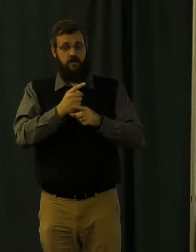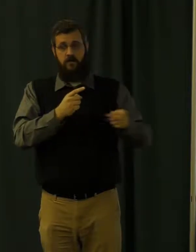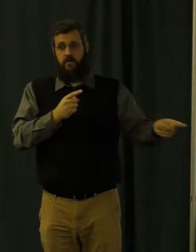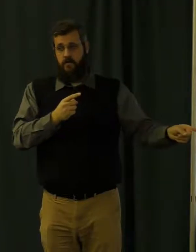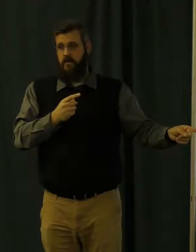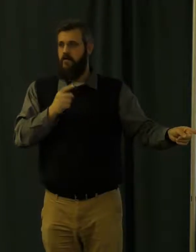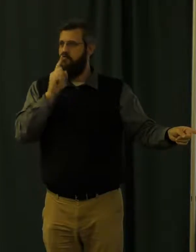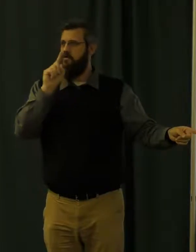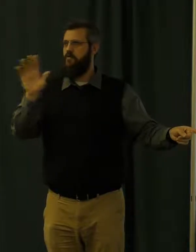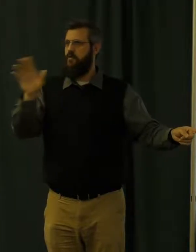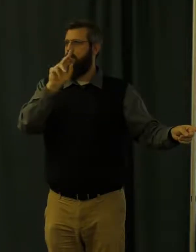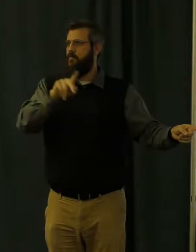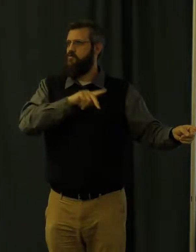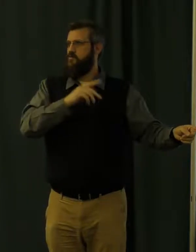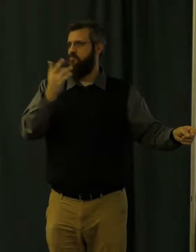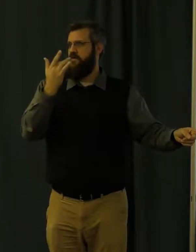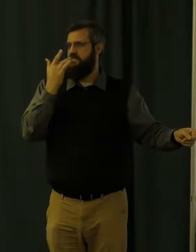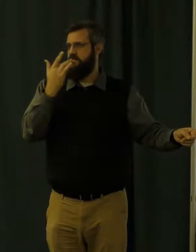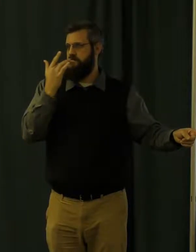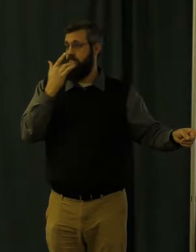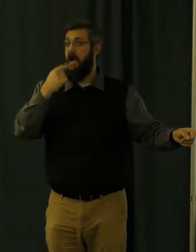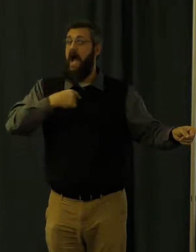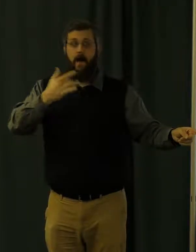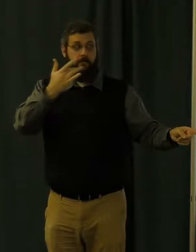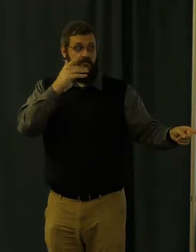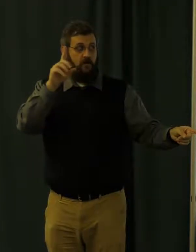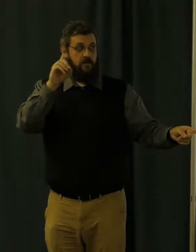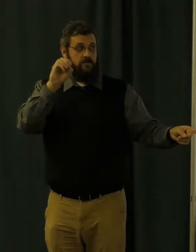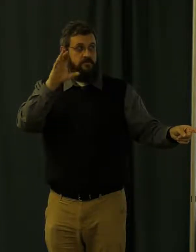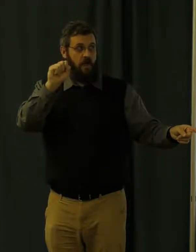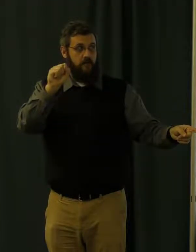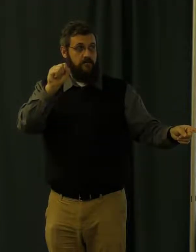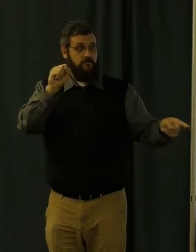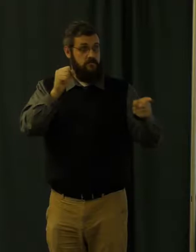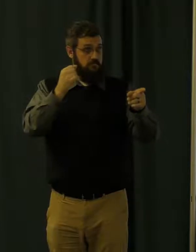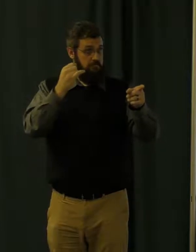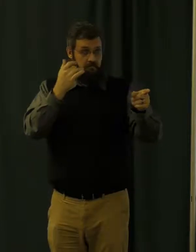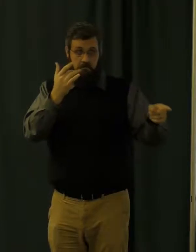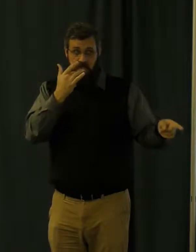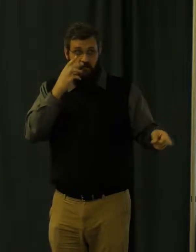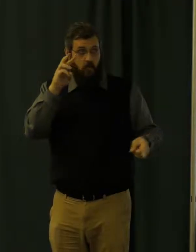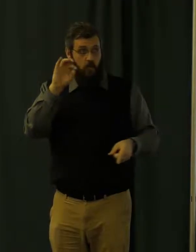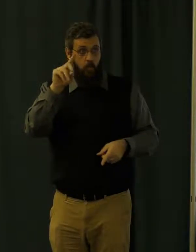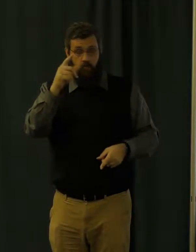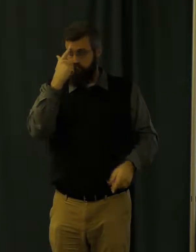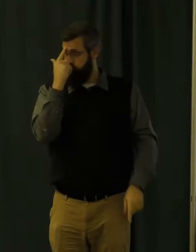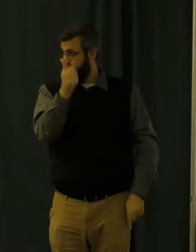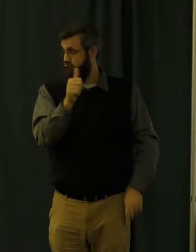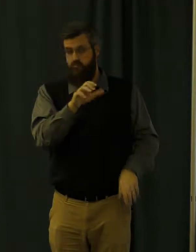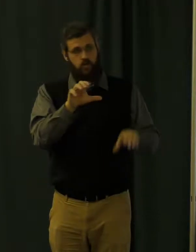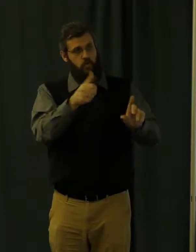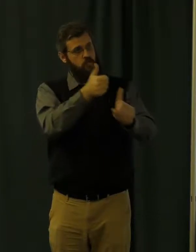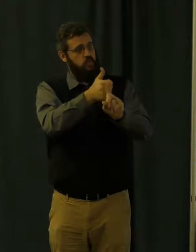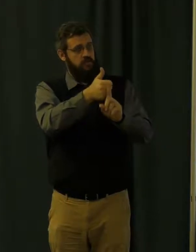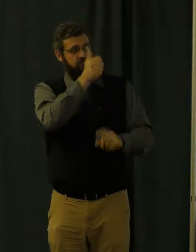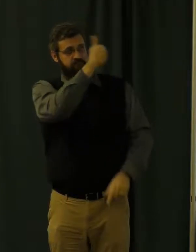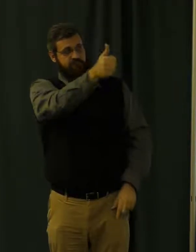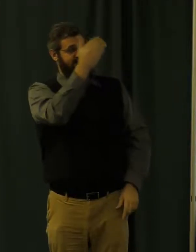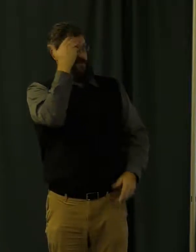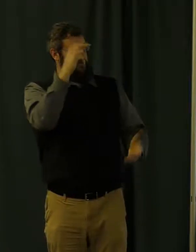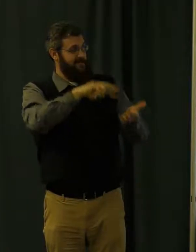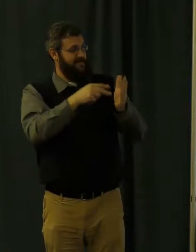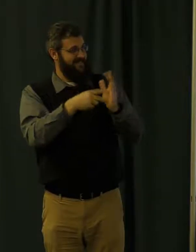really is personal preference. Yes. I mean, I prefer docs, but I mean, if you prefer Word, then do what you know. You do Okay. you. Like do what you know.